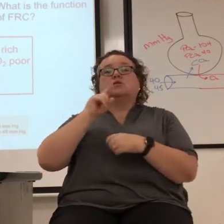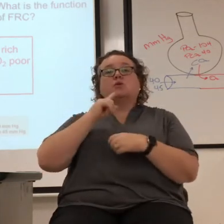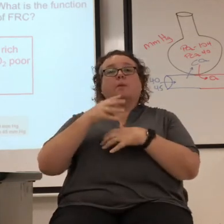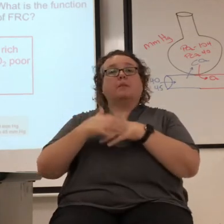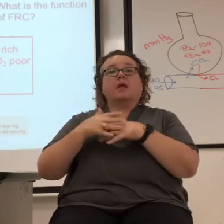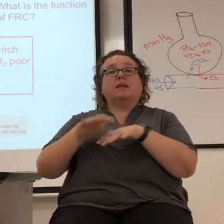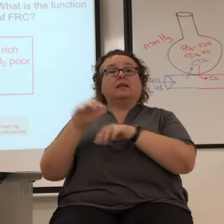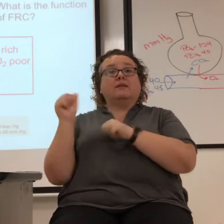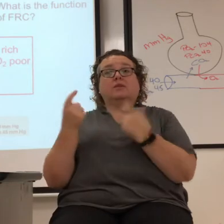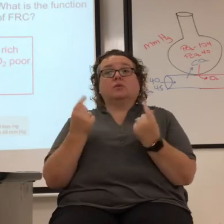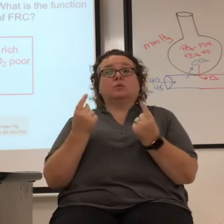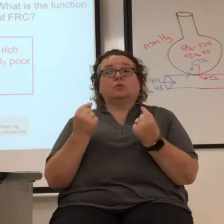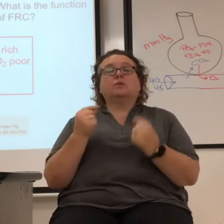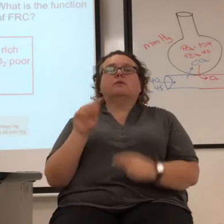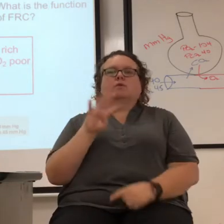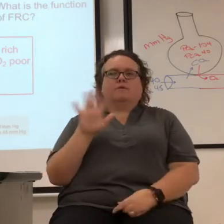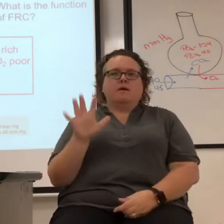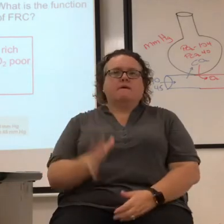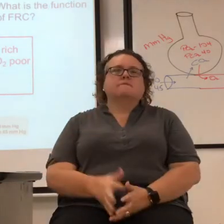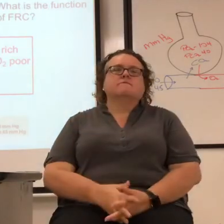to be?